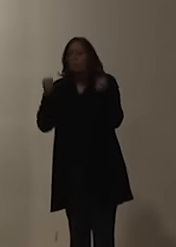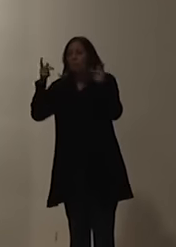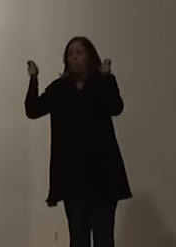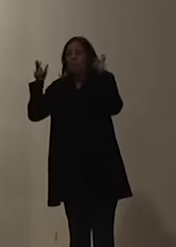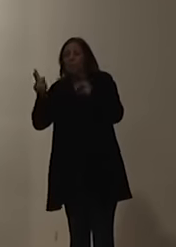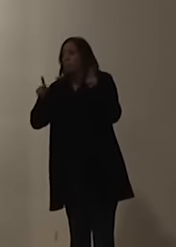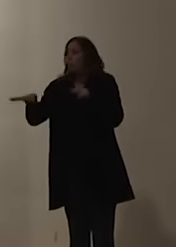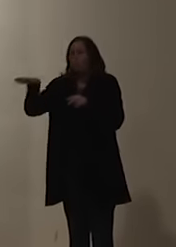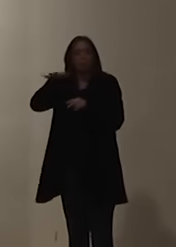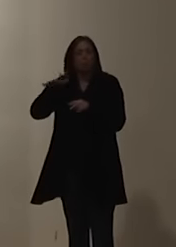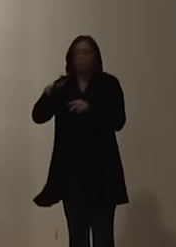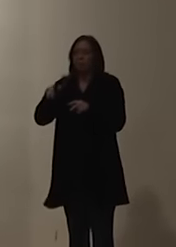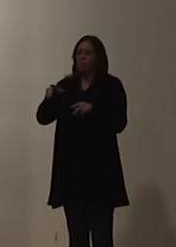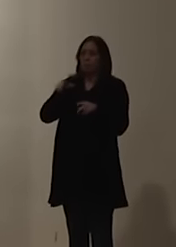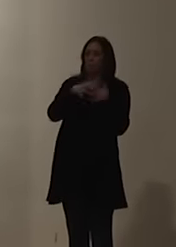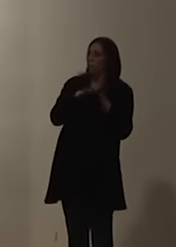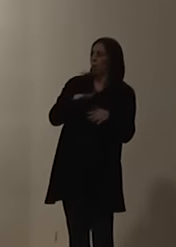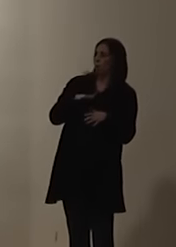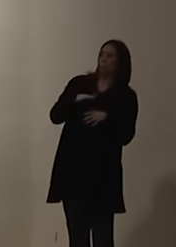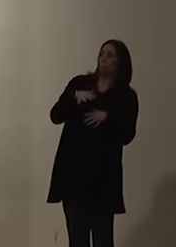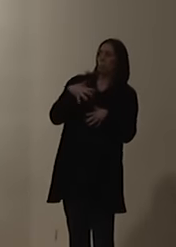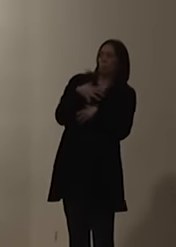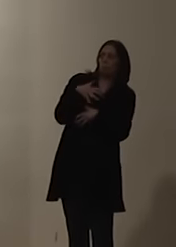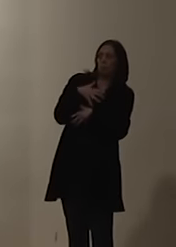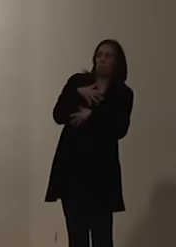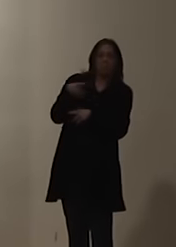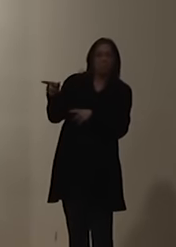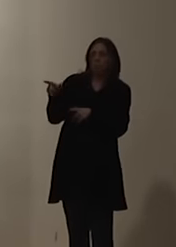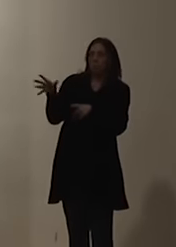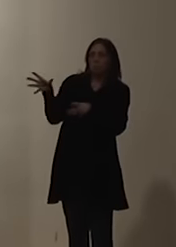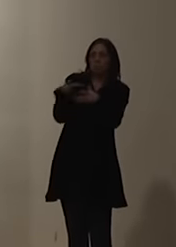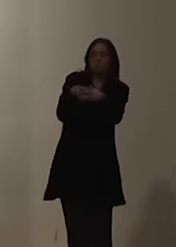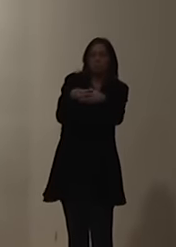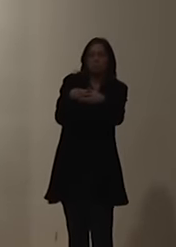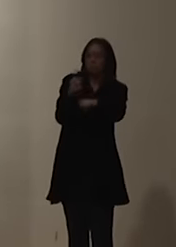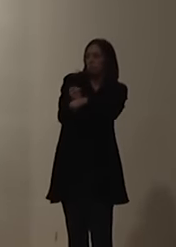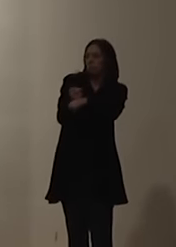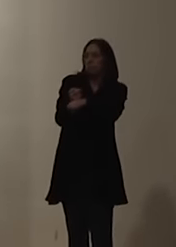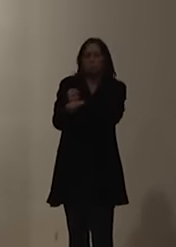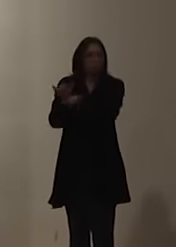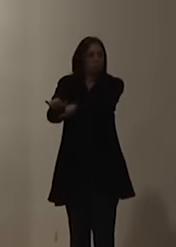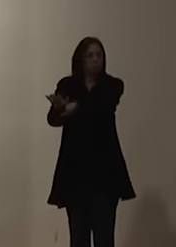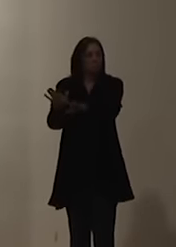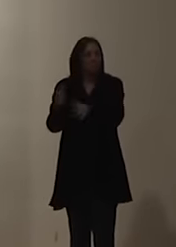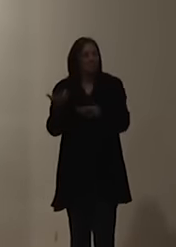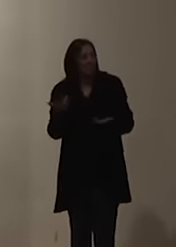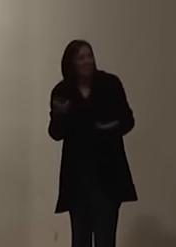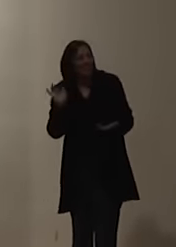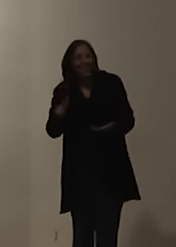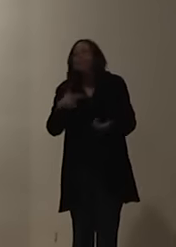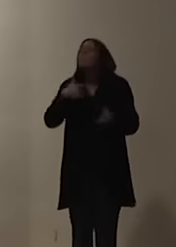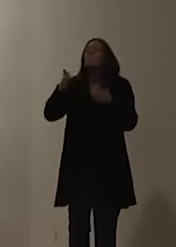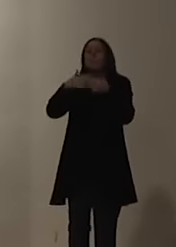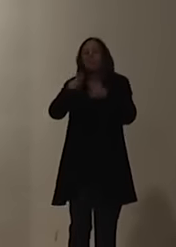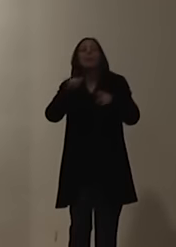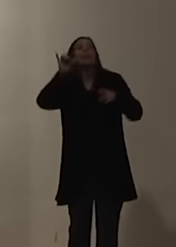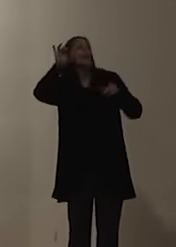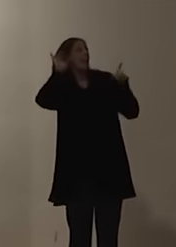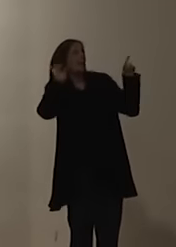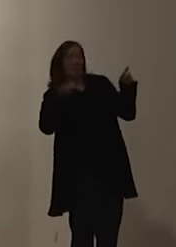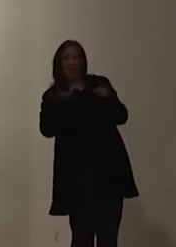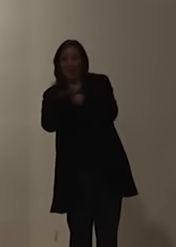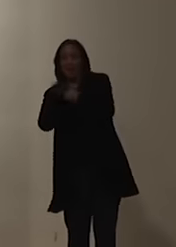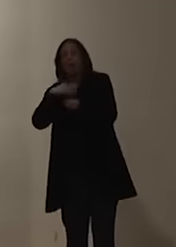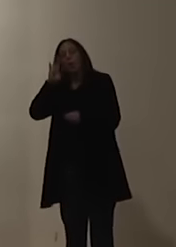people, and that's what it felt like. So the space, we knew it was deadly. I was on the phone saying, okay, what about